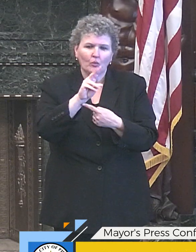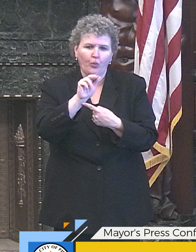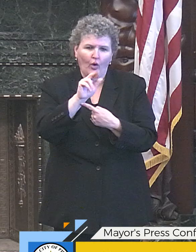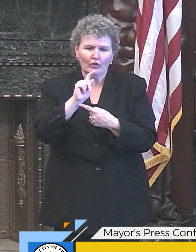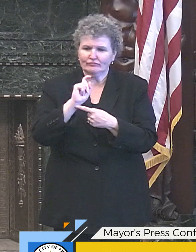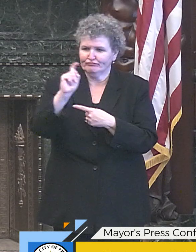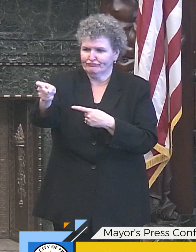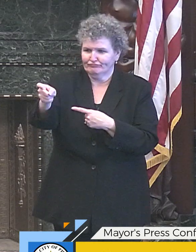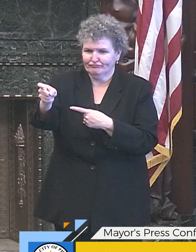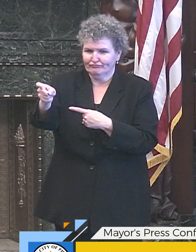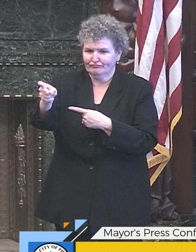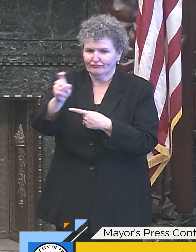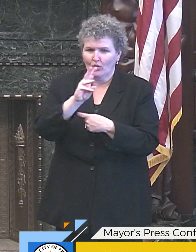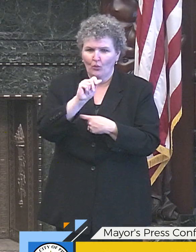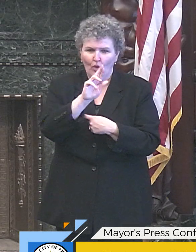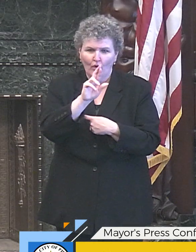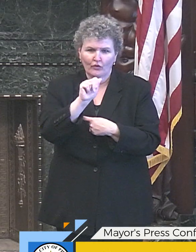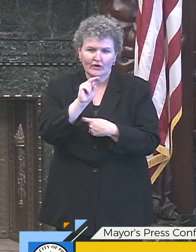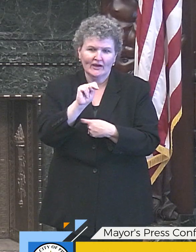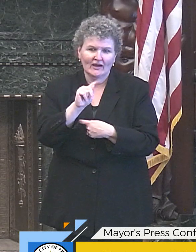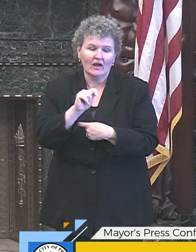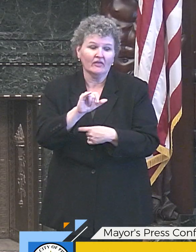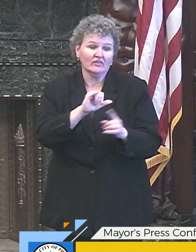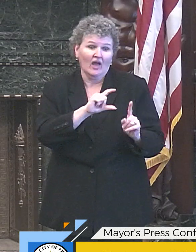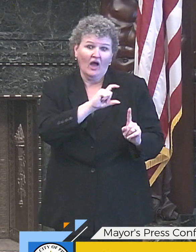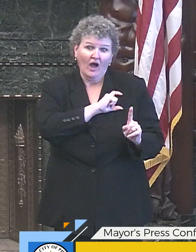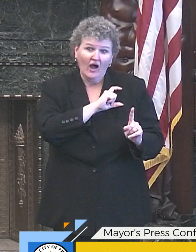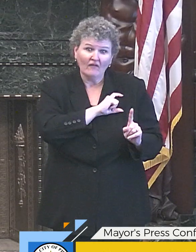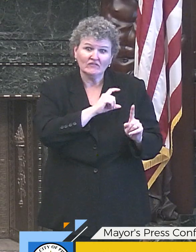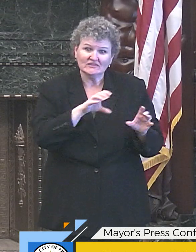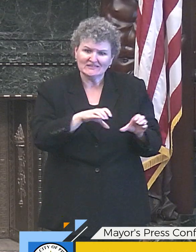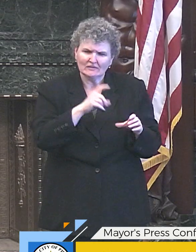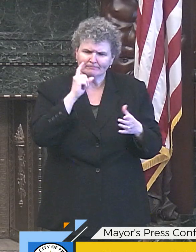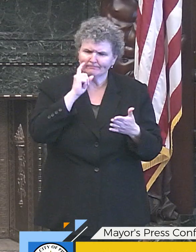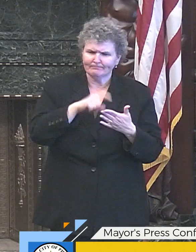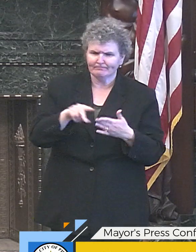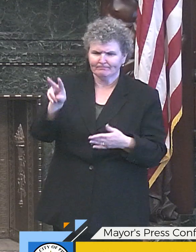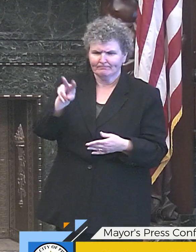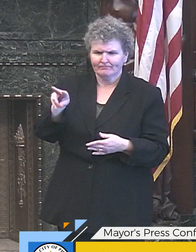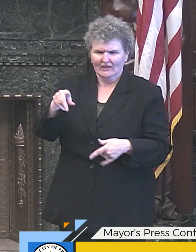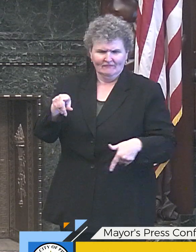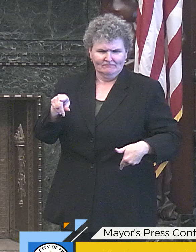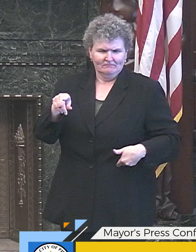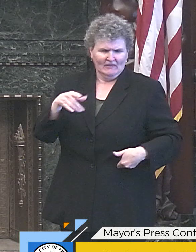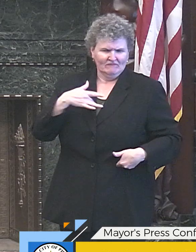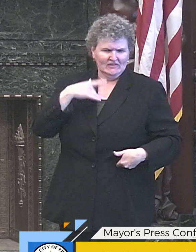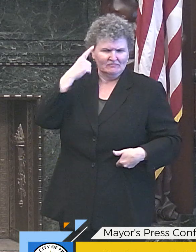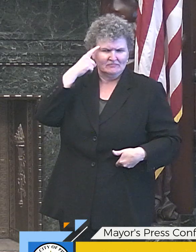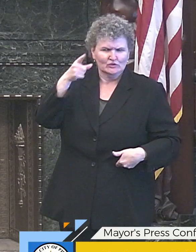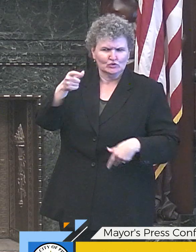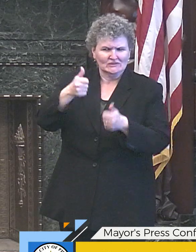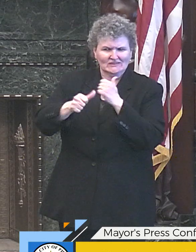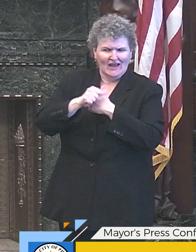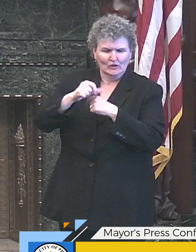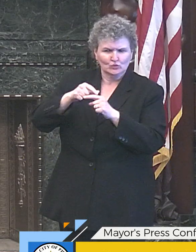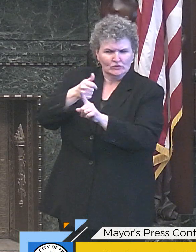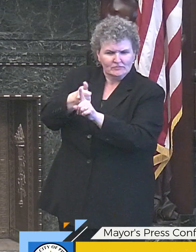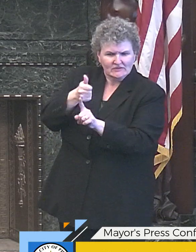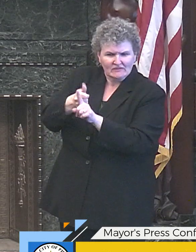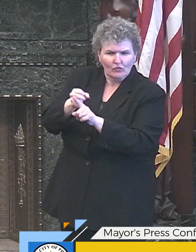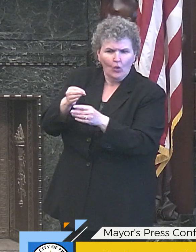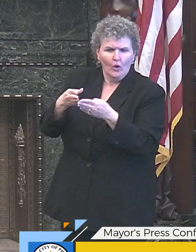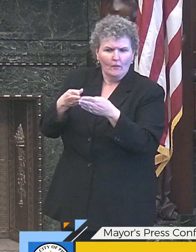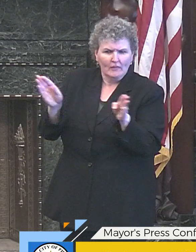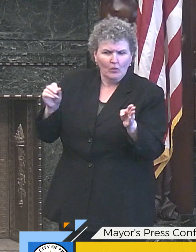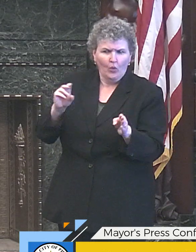the officers always have discretion that if someone is a danger to the community or to the police, they will be taken into custody. Nobody's getting off the hook